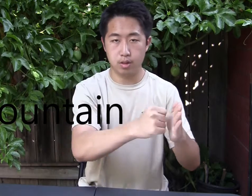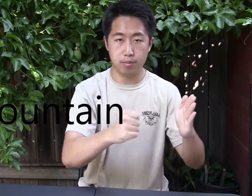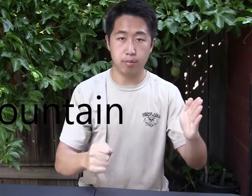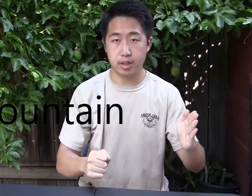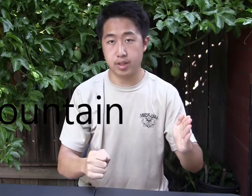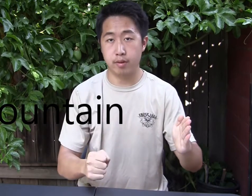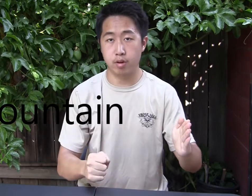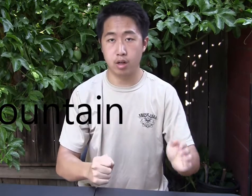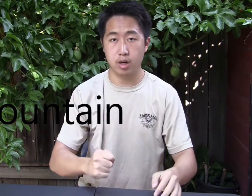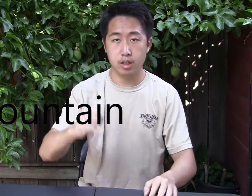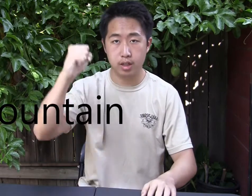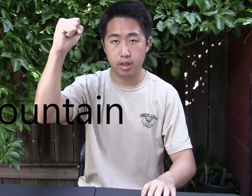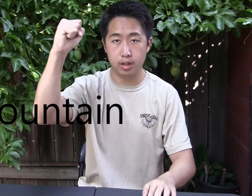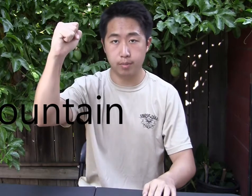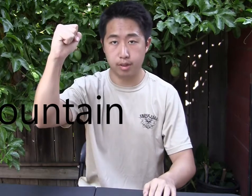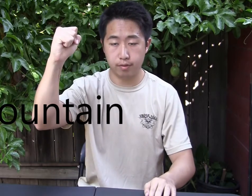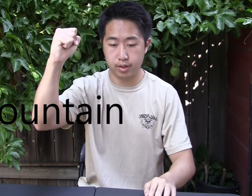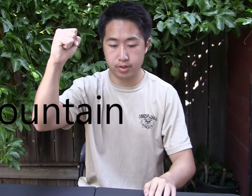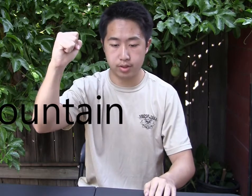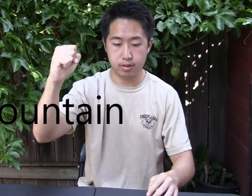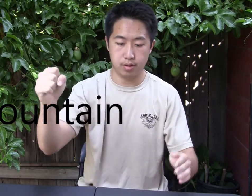Make the sign for hard and make a fist.